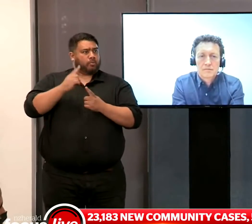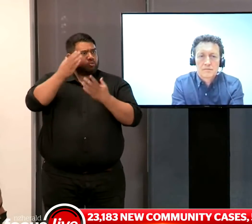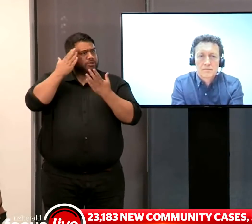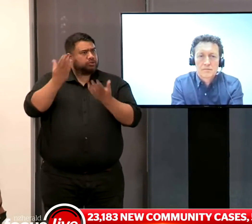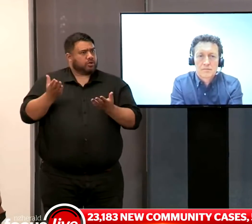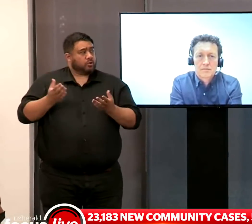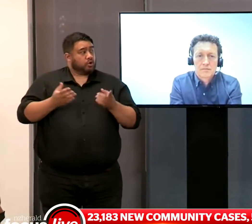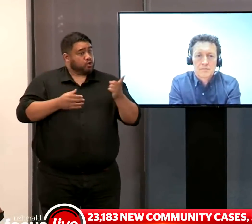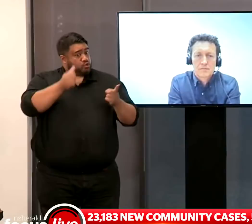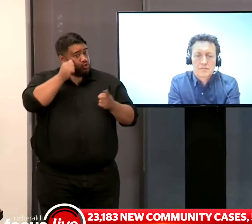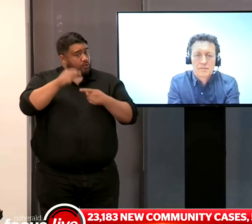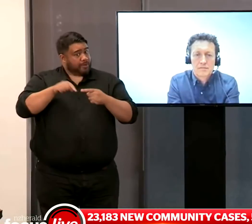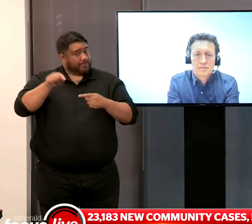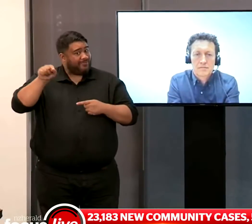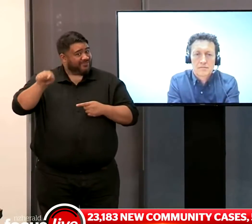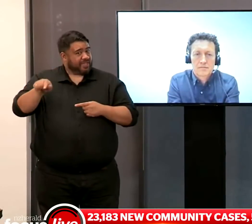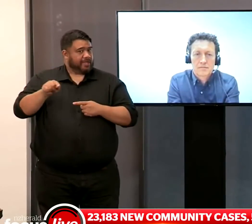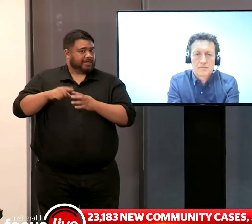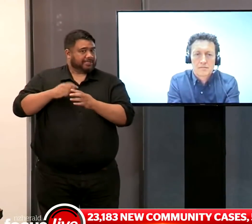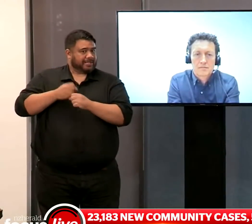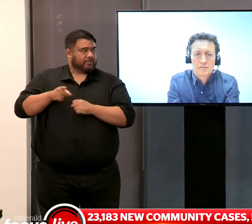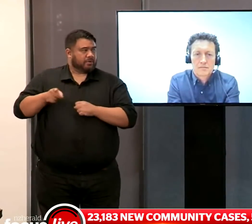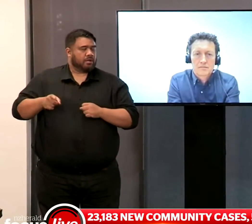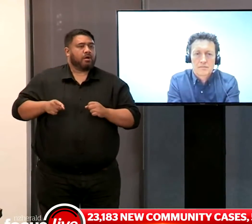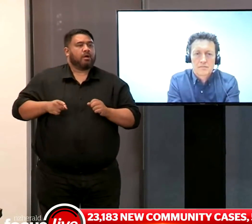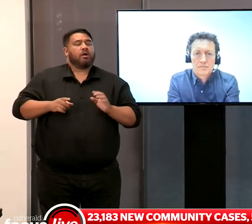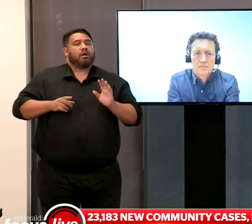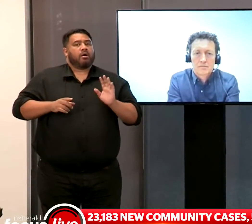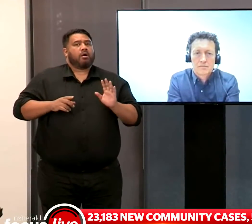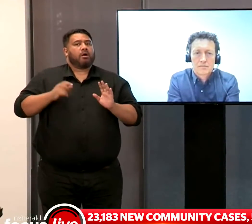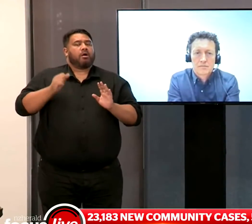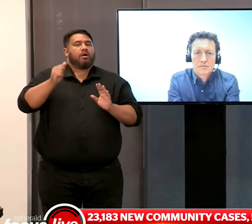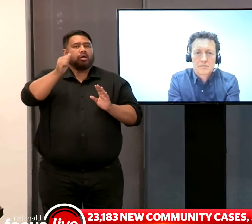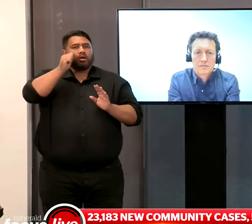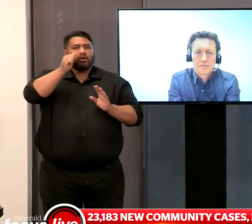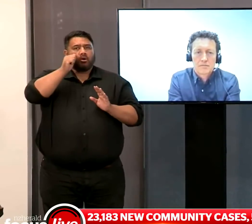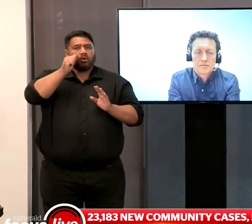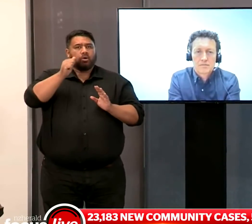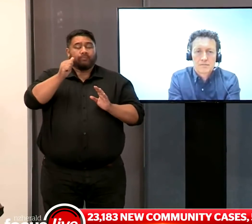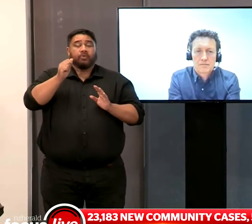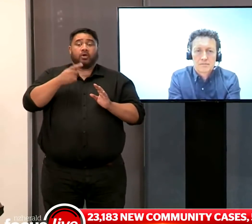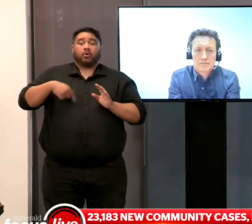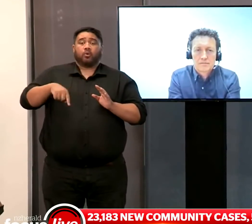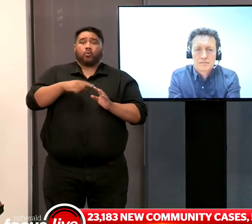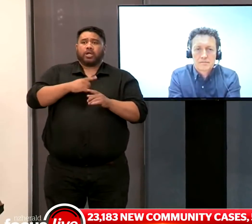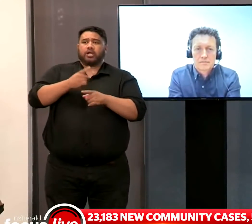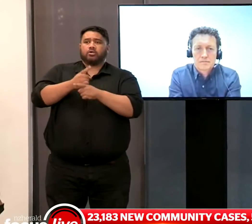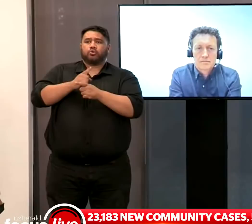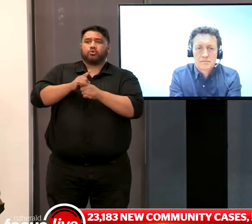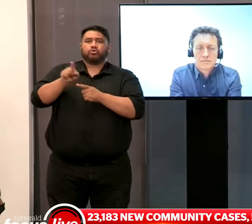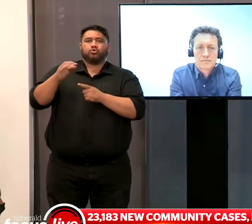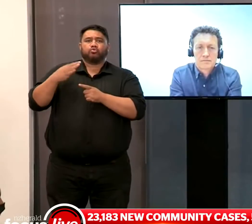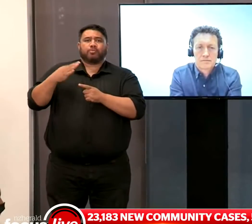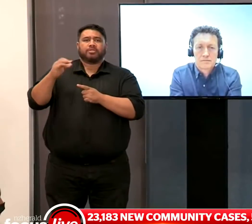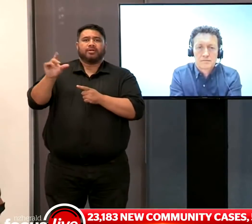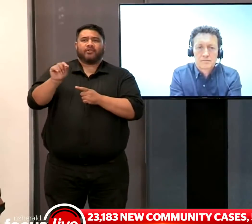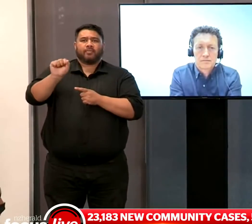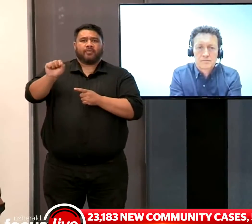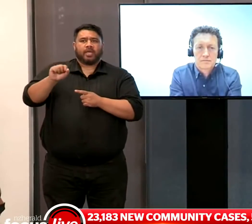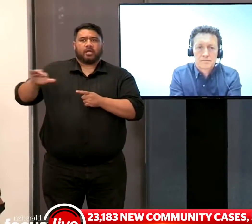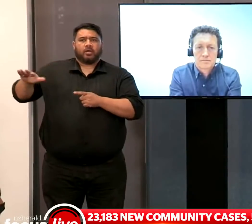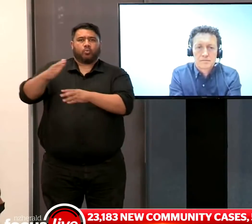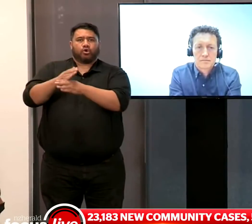of those cases? I understand that the pharmacy, we had been talking with pharmacy sector representatives, but